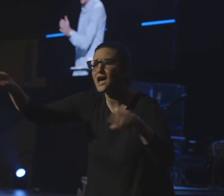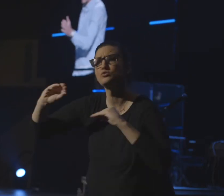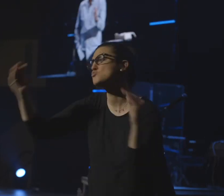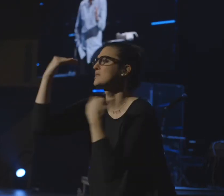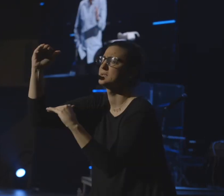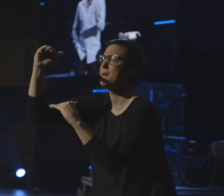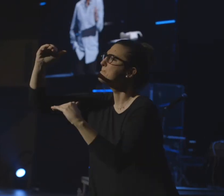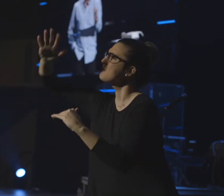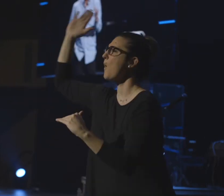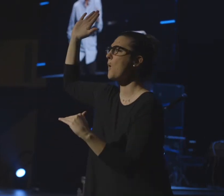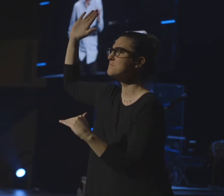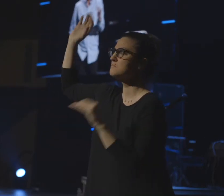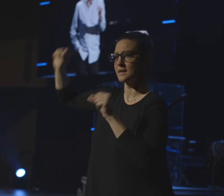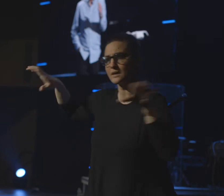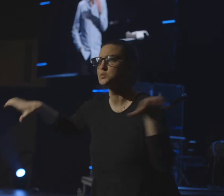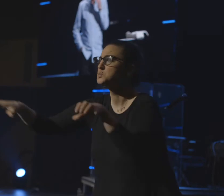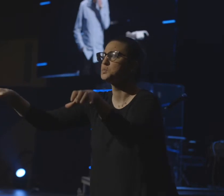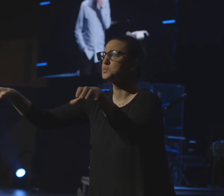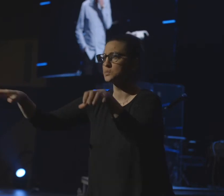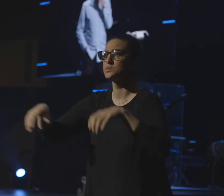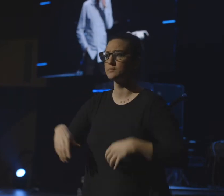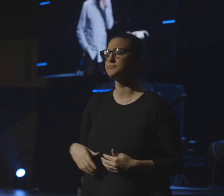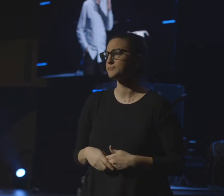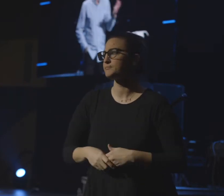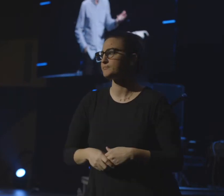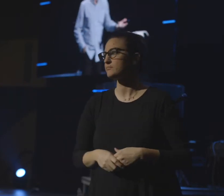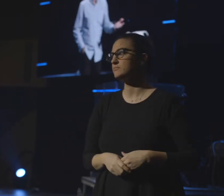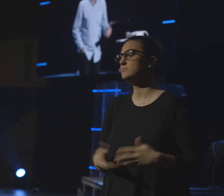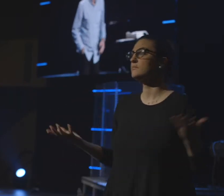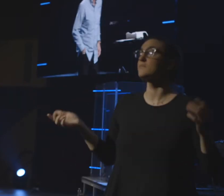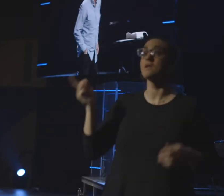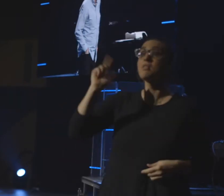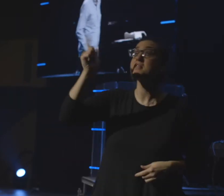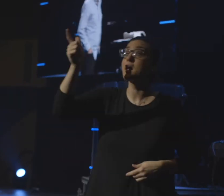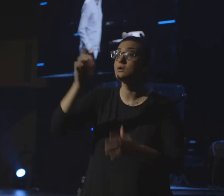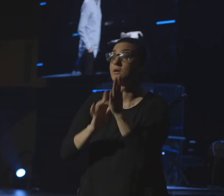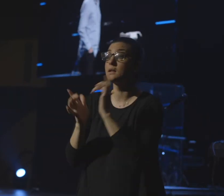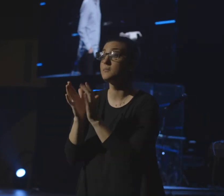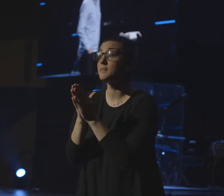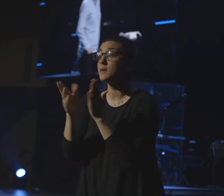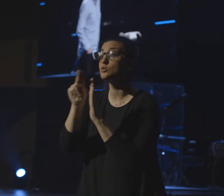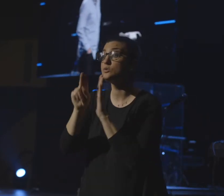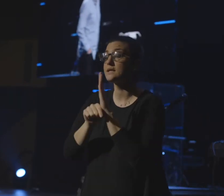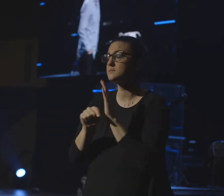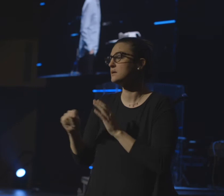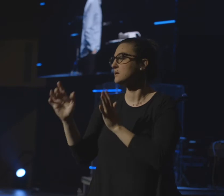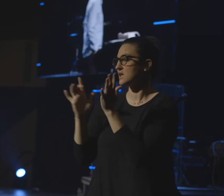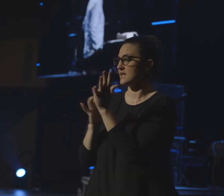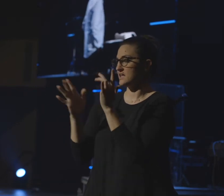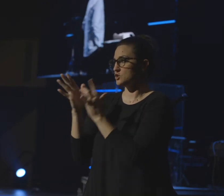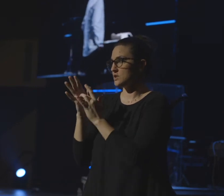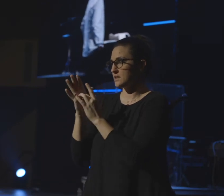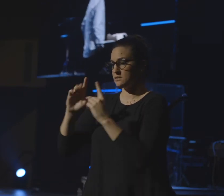sight all throughout the Bible. Jesus comes to Simon. And if Peter was writing his